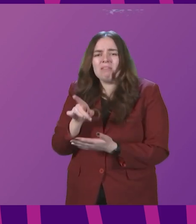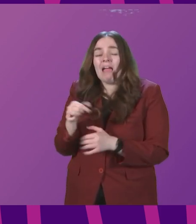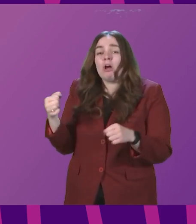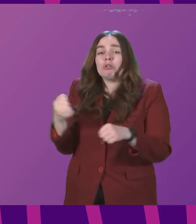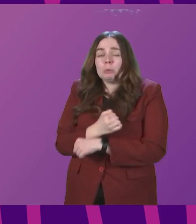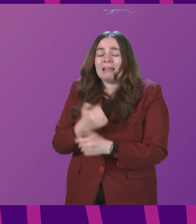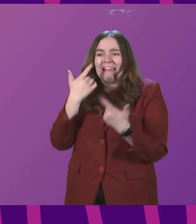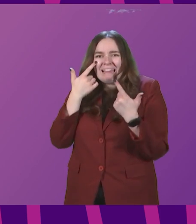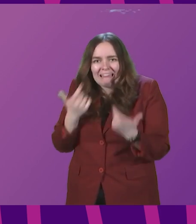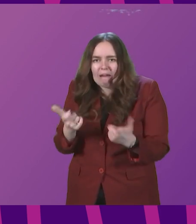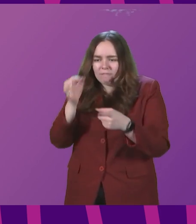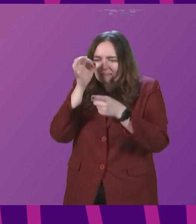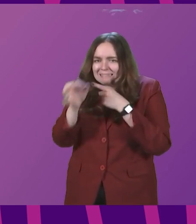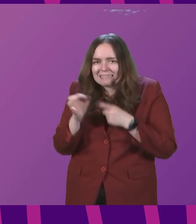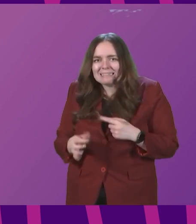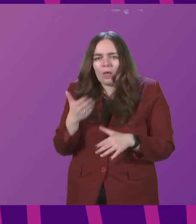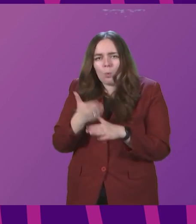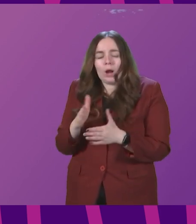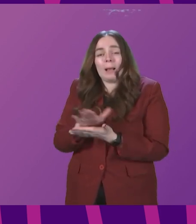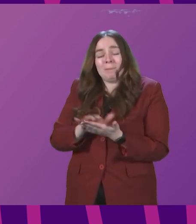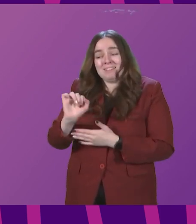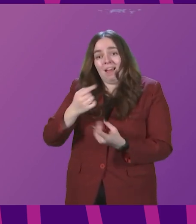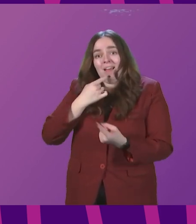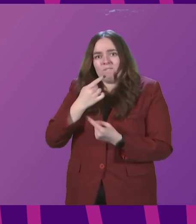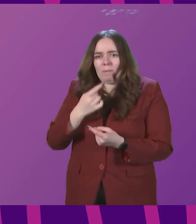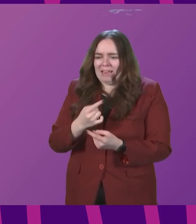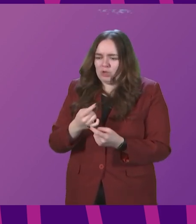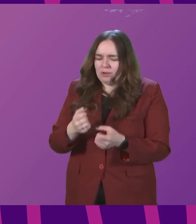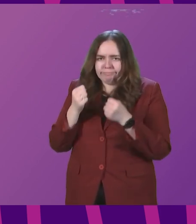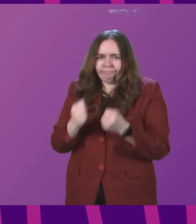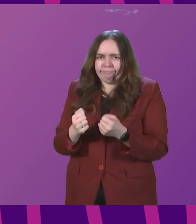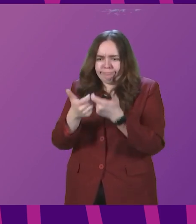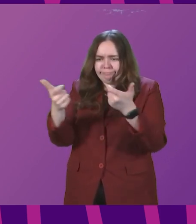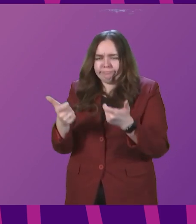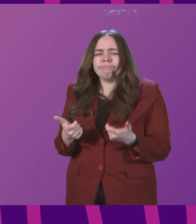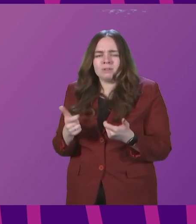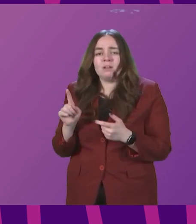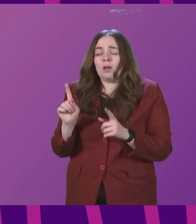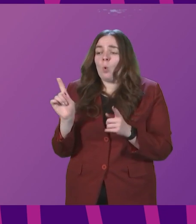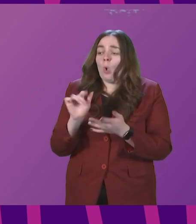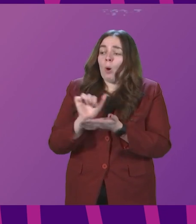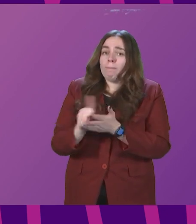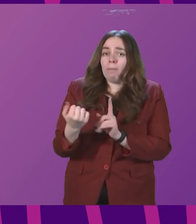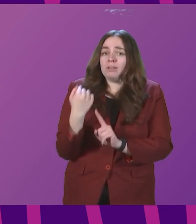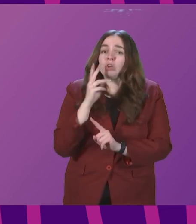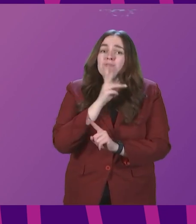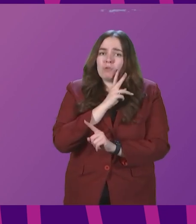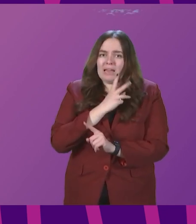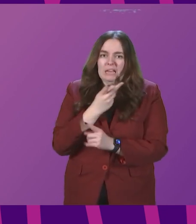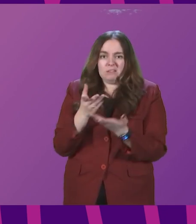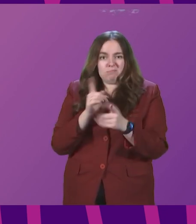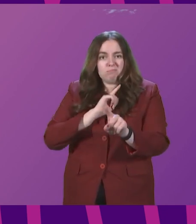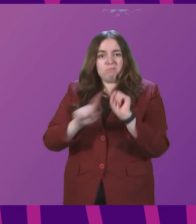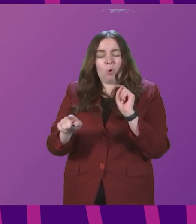careful, detailed work so that that information is robust. What was published on Friday is broadly in line so far